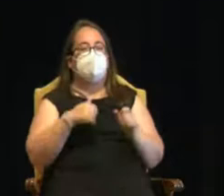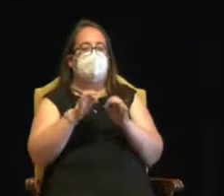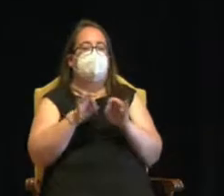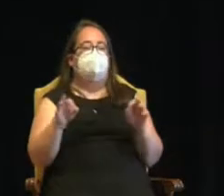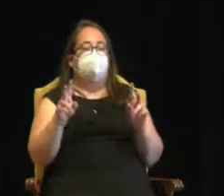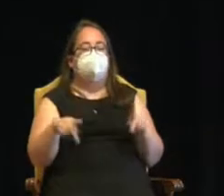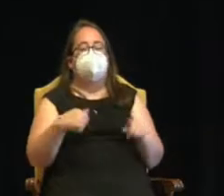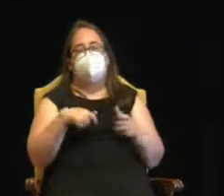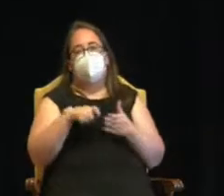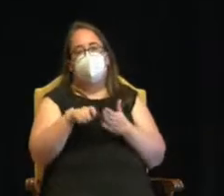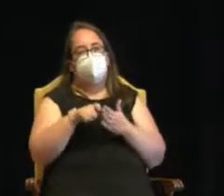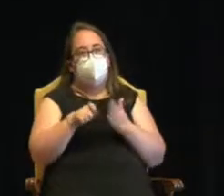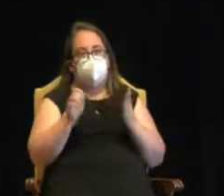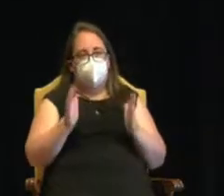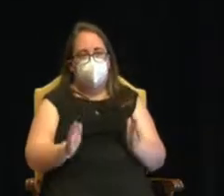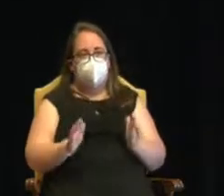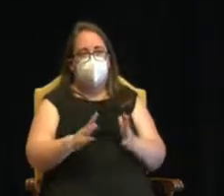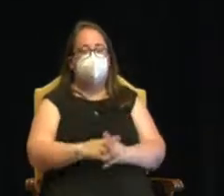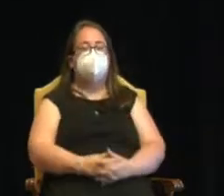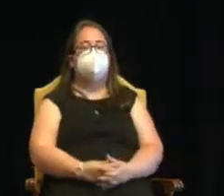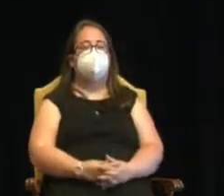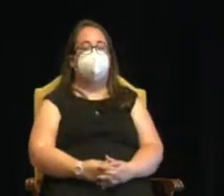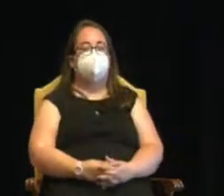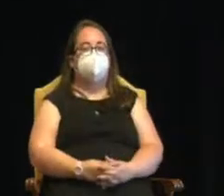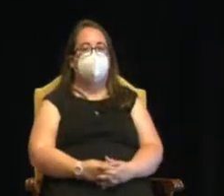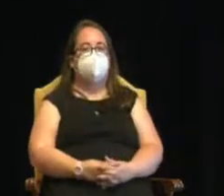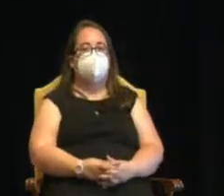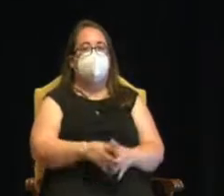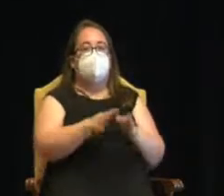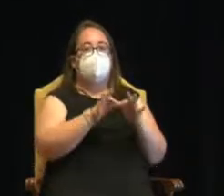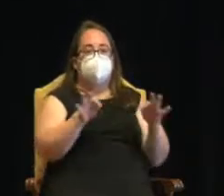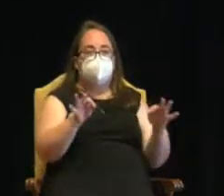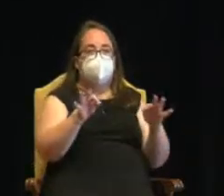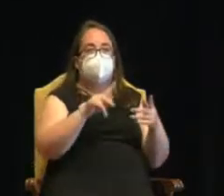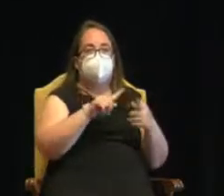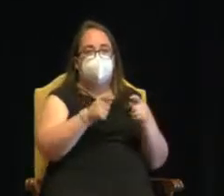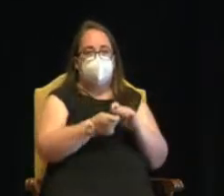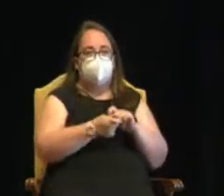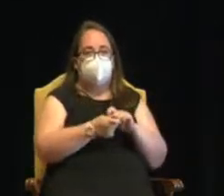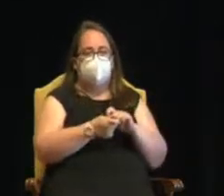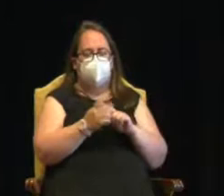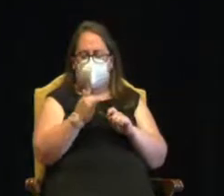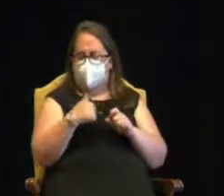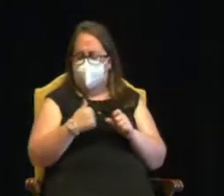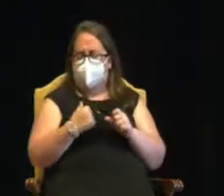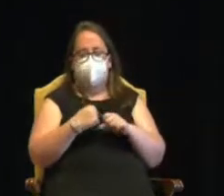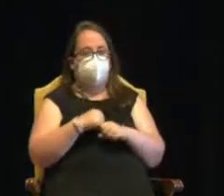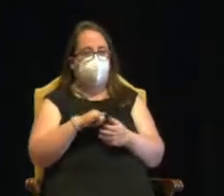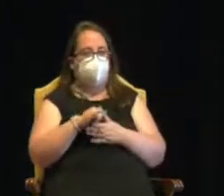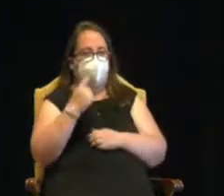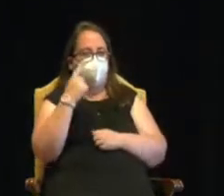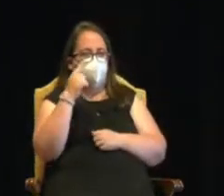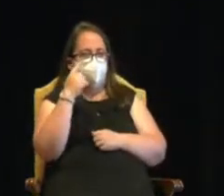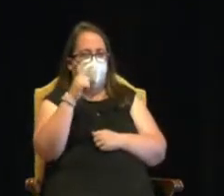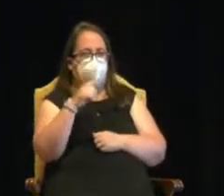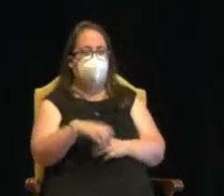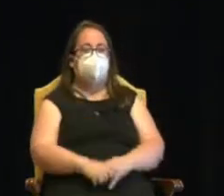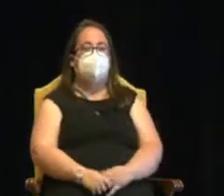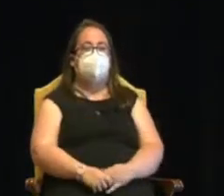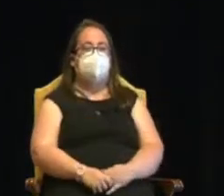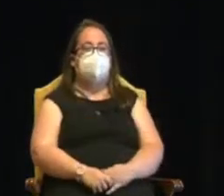I'm a writer. And as the language changes, why would I fight that? Why would I be